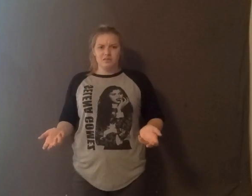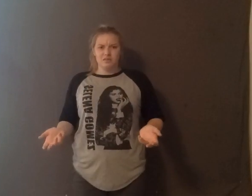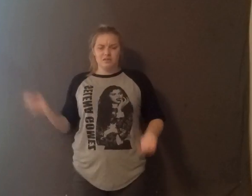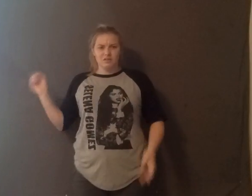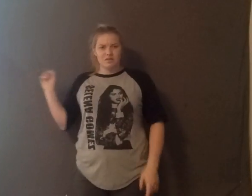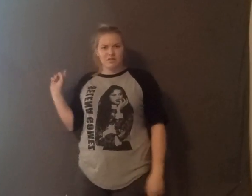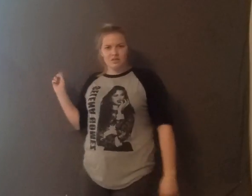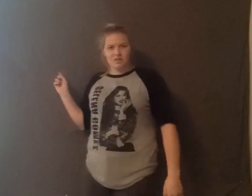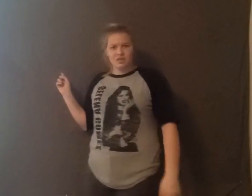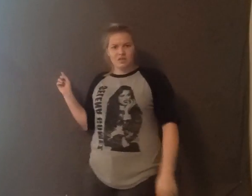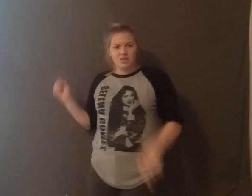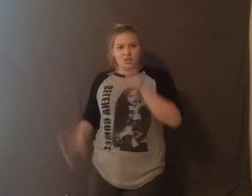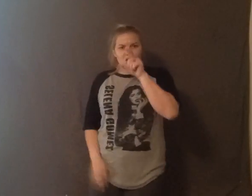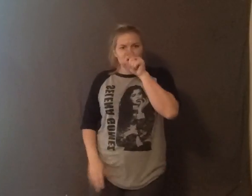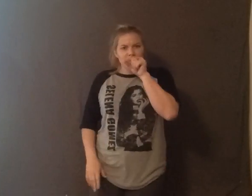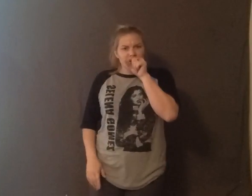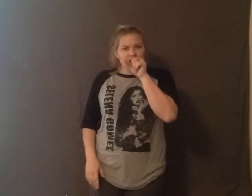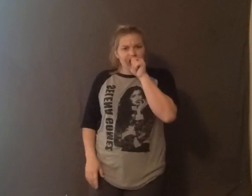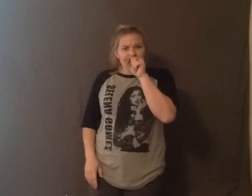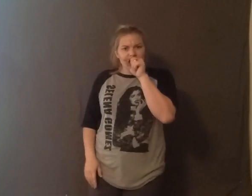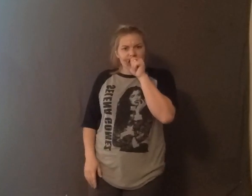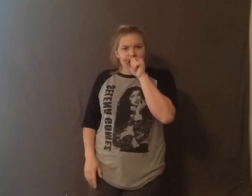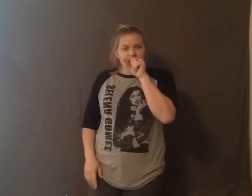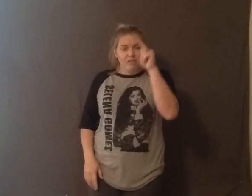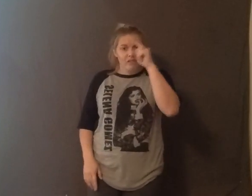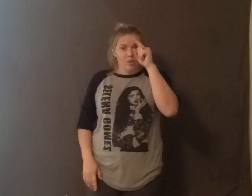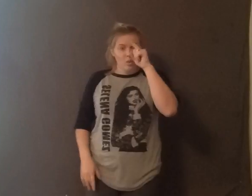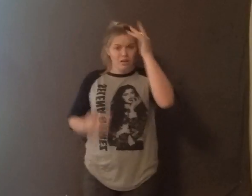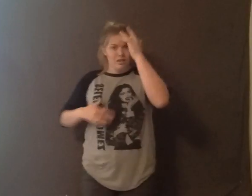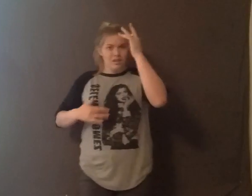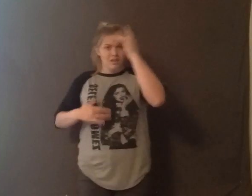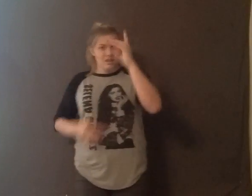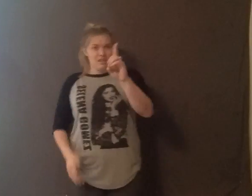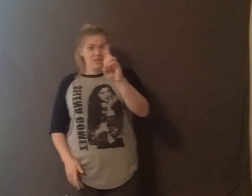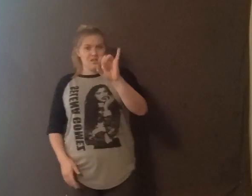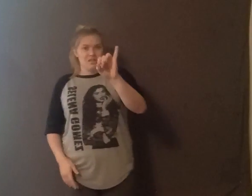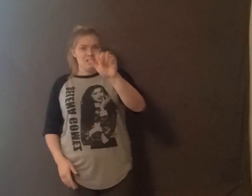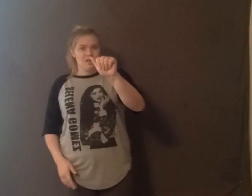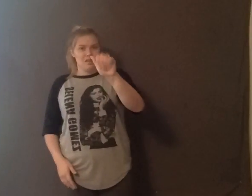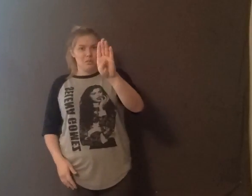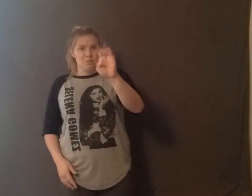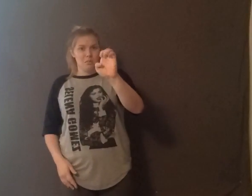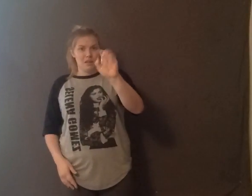serving chicken at a diabetes event is like serving alcohol at an AA meeting. It just doesn't make sense.